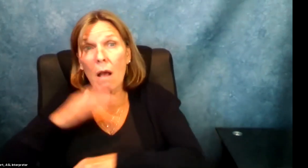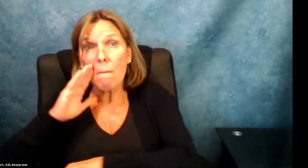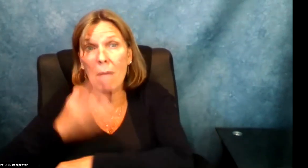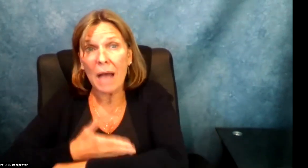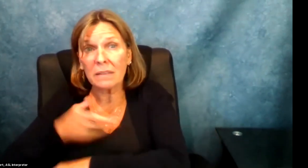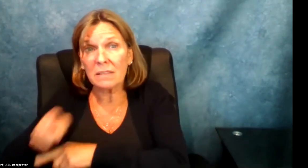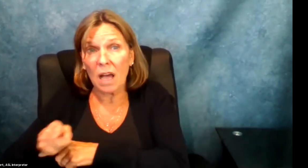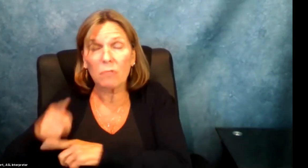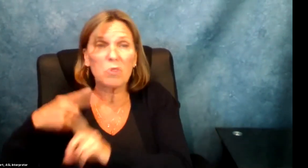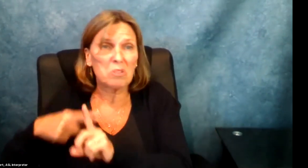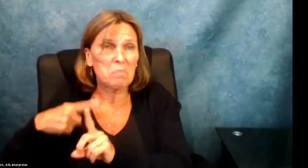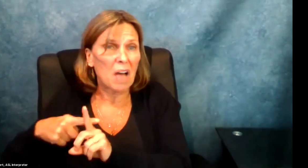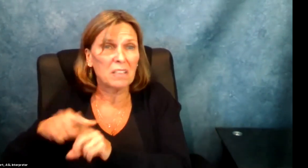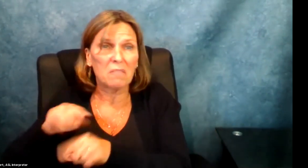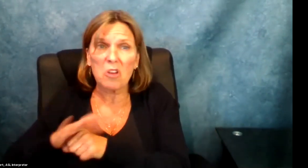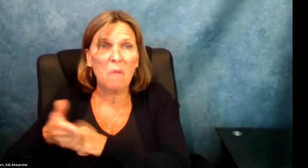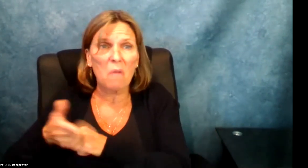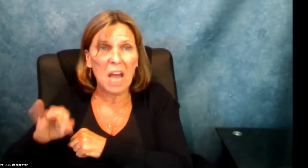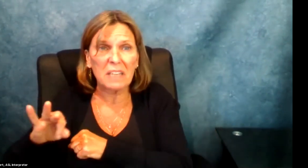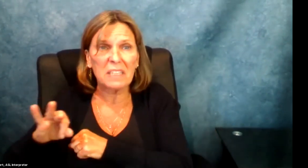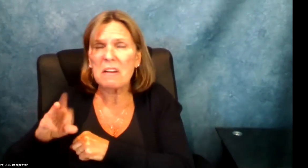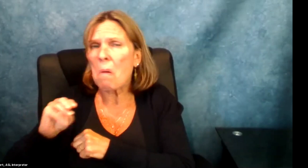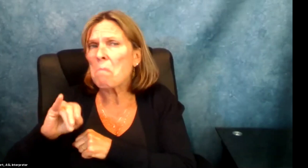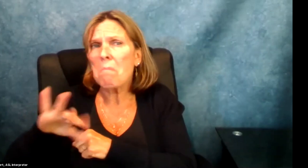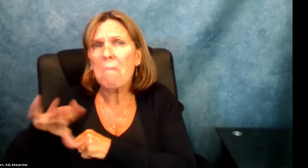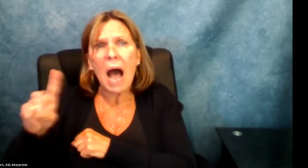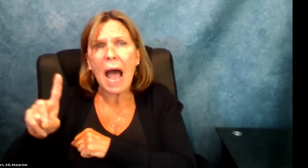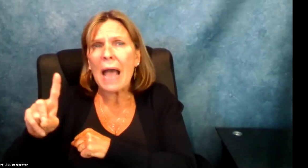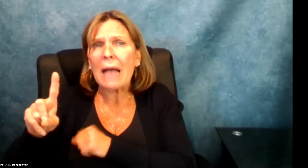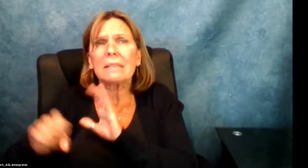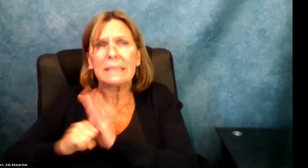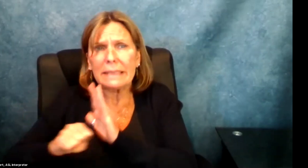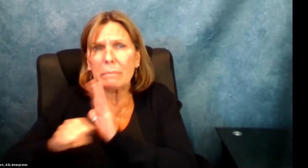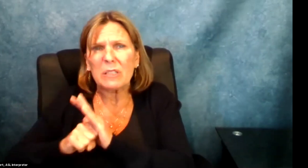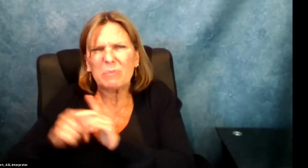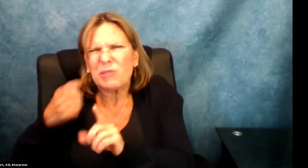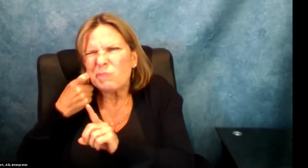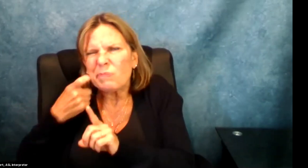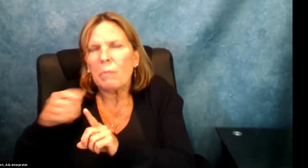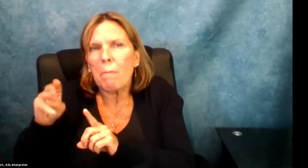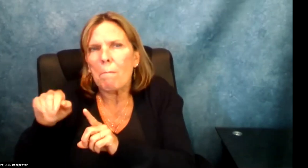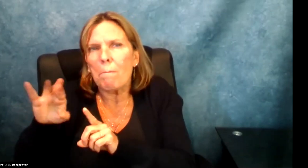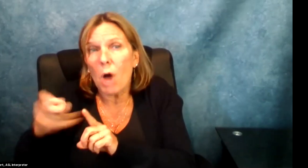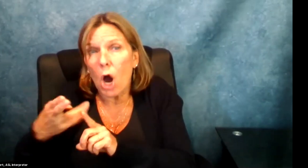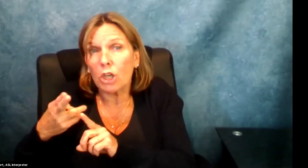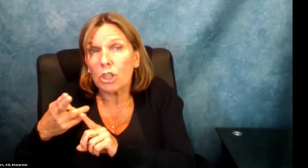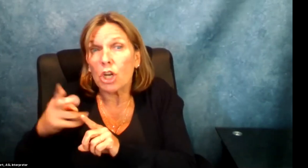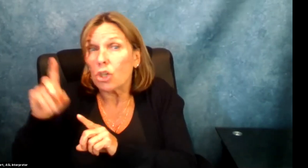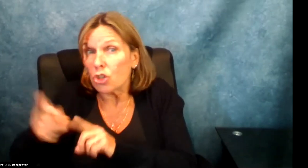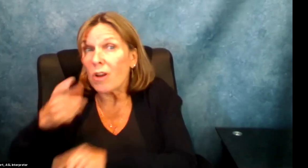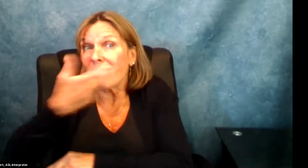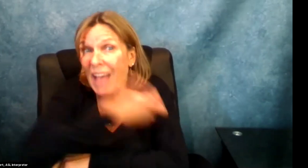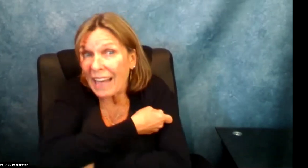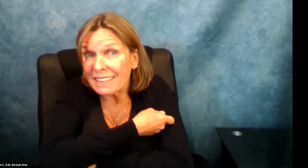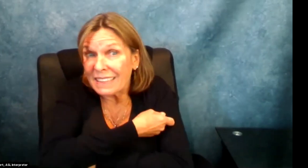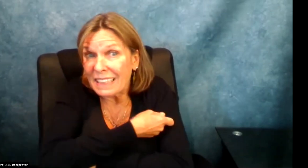COVID-19, had very mild symptoms in March. Should he still get vaccinated? If yes, how long should we wait for him to get his vaccine?